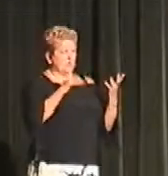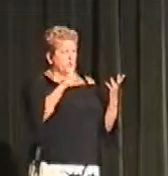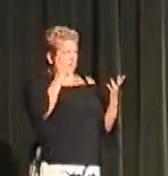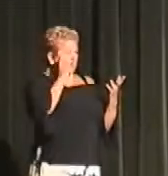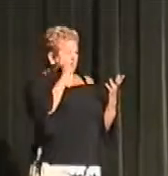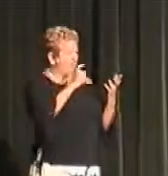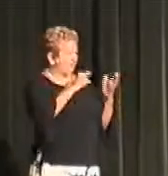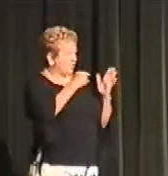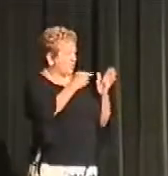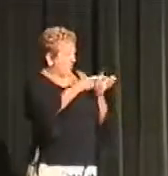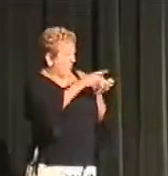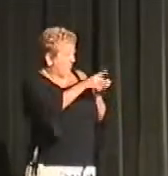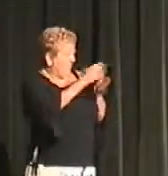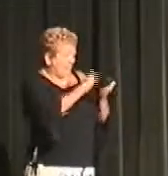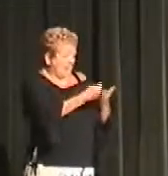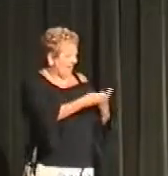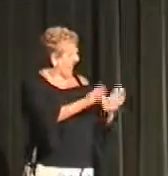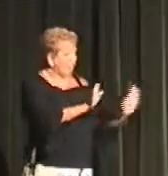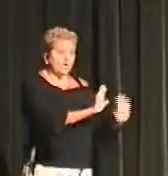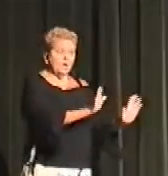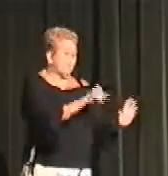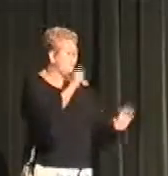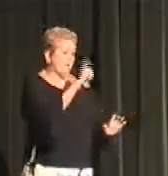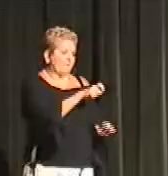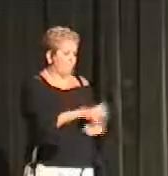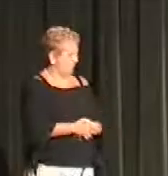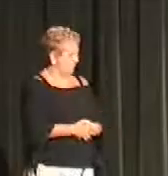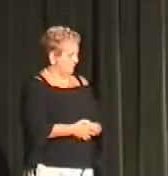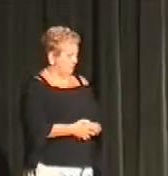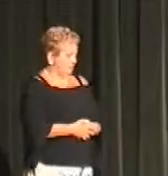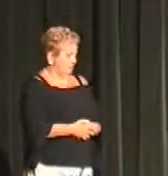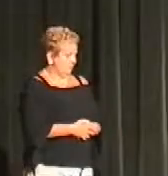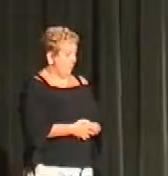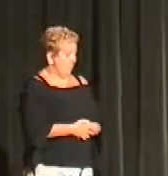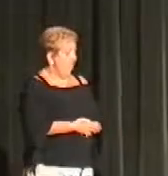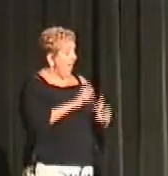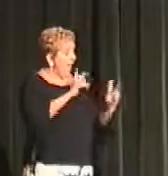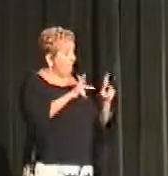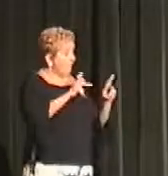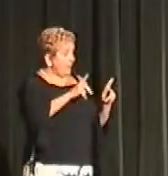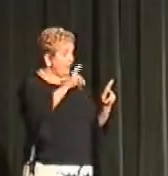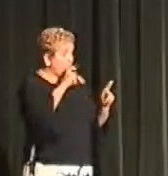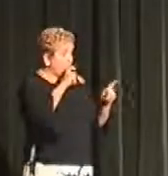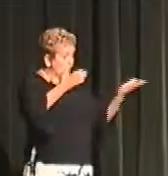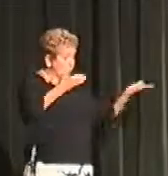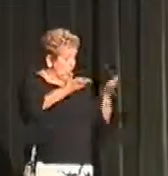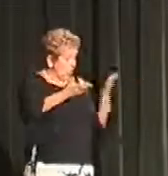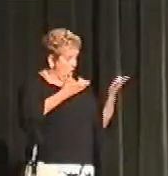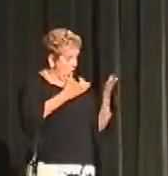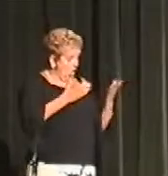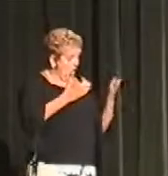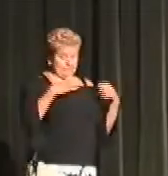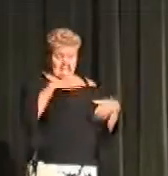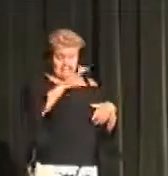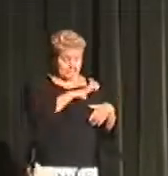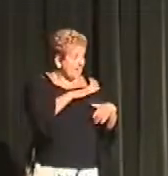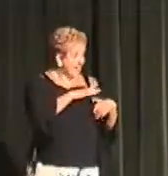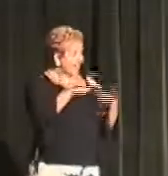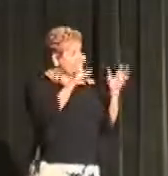not what this is about. I also want you to know that no one is paid for any of the work or service, you know, that they do in talking in a meeting